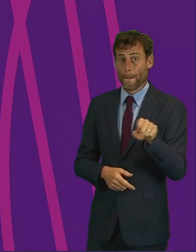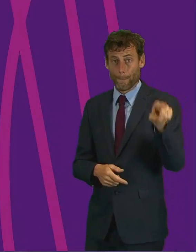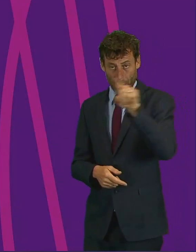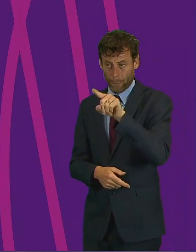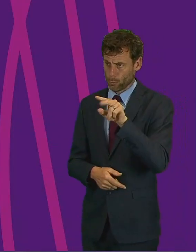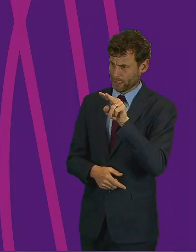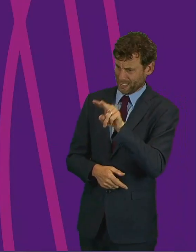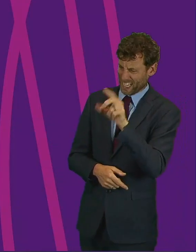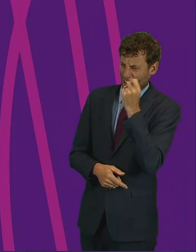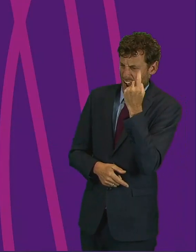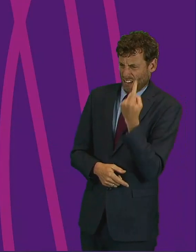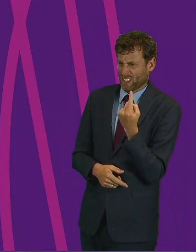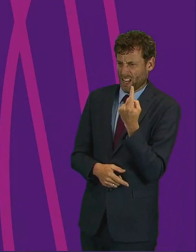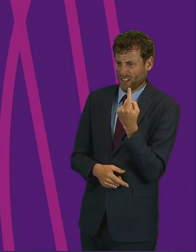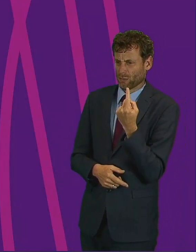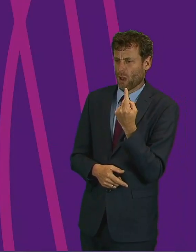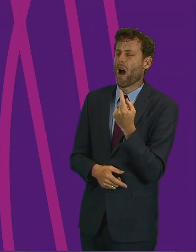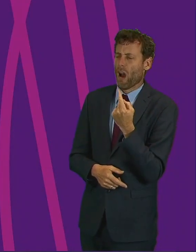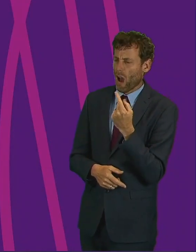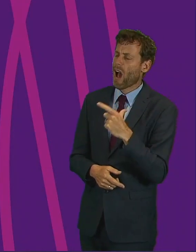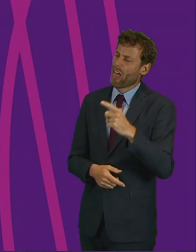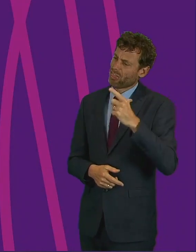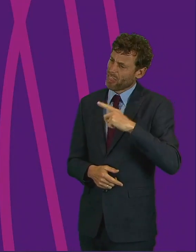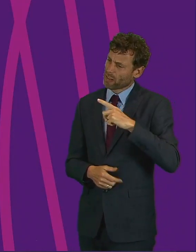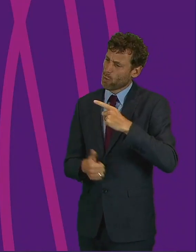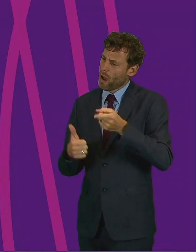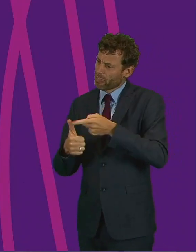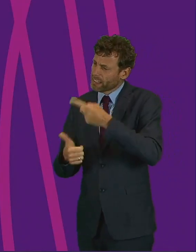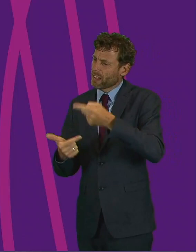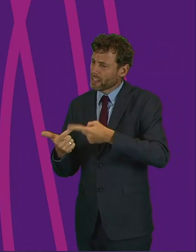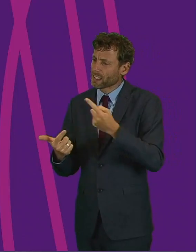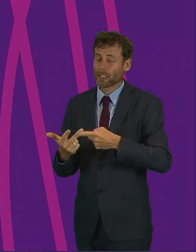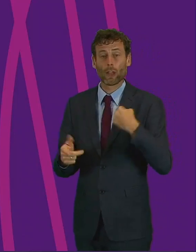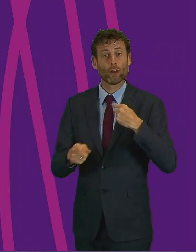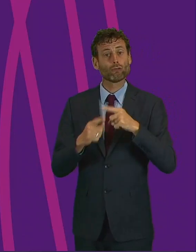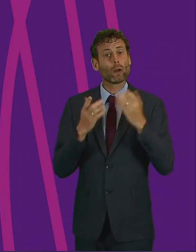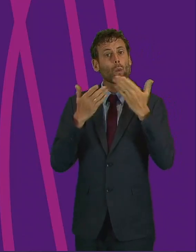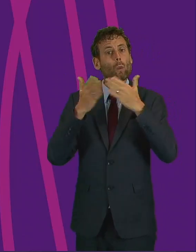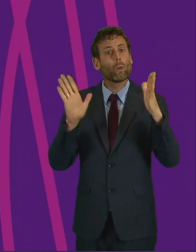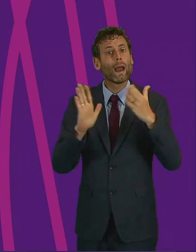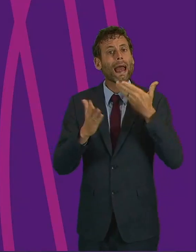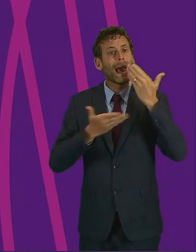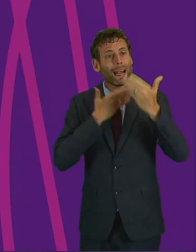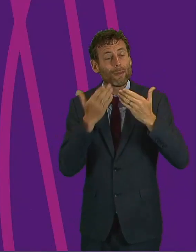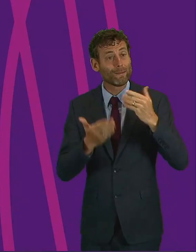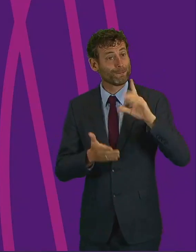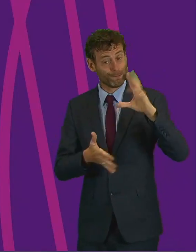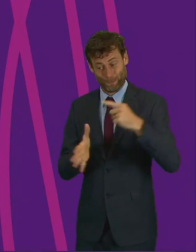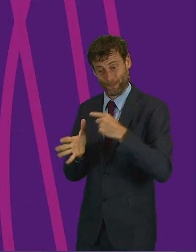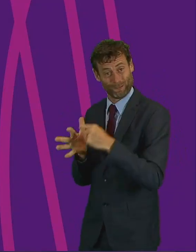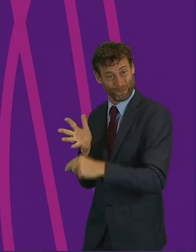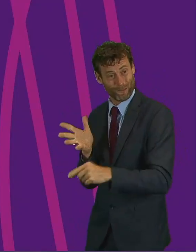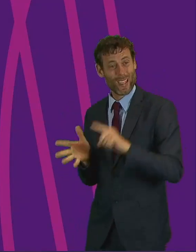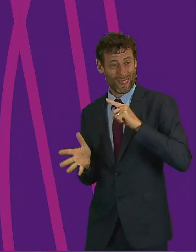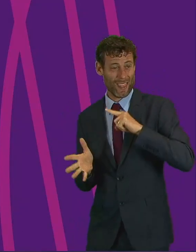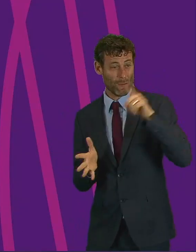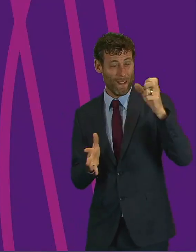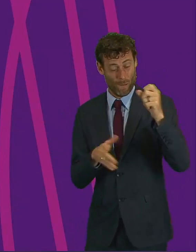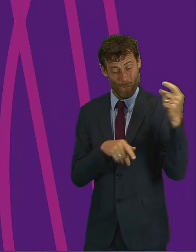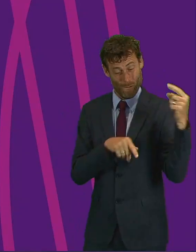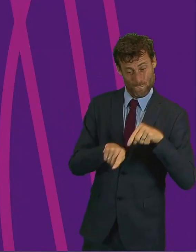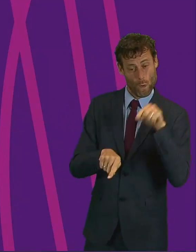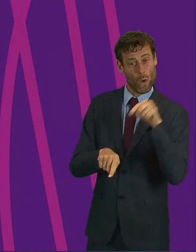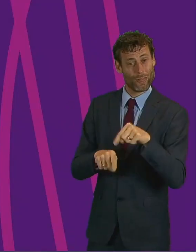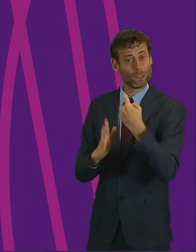it needs in order to know why it needs to comply with measures, as it is explain as we go the developing knowledge we have of this virus. And I think it would